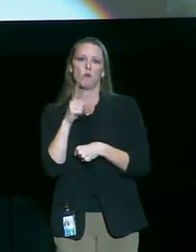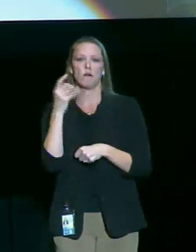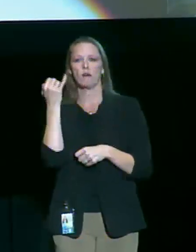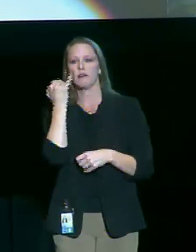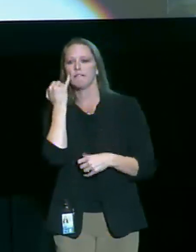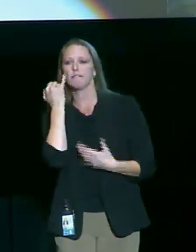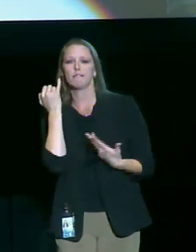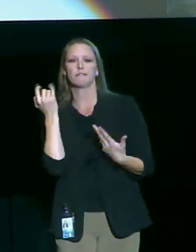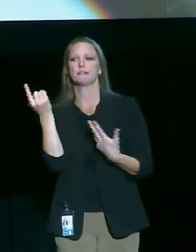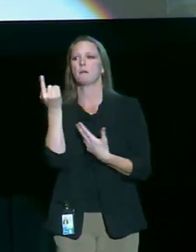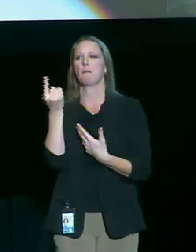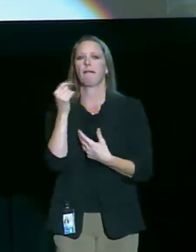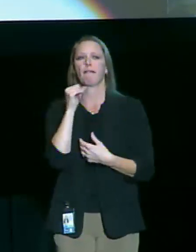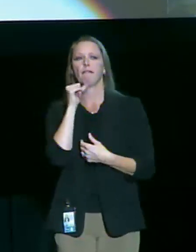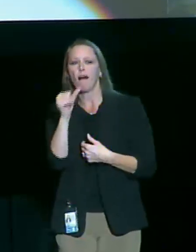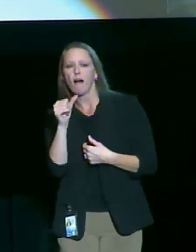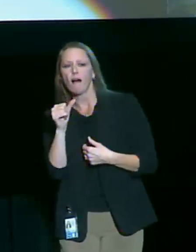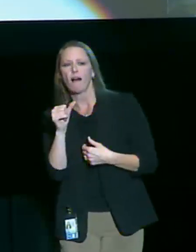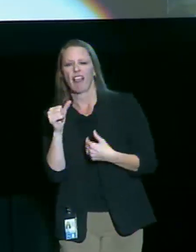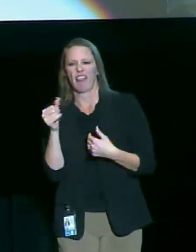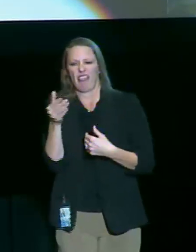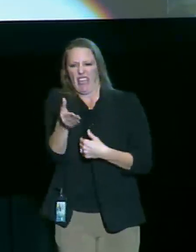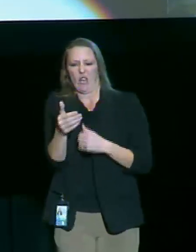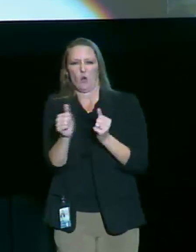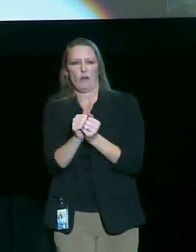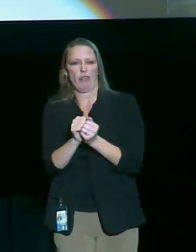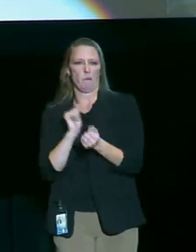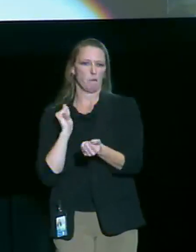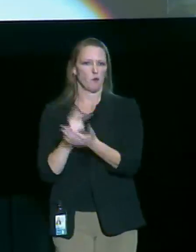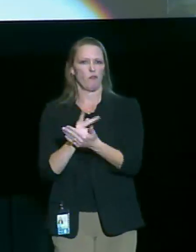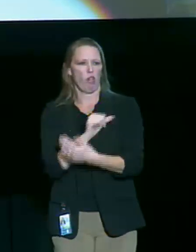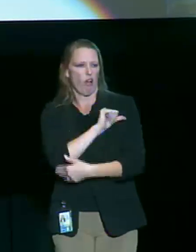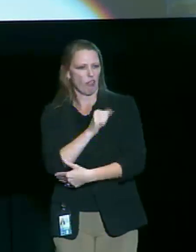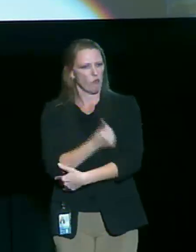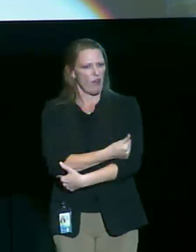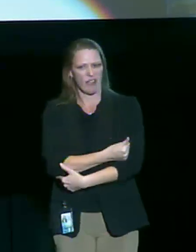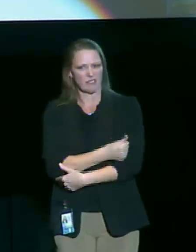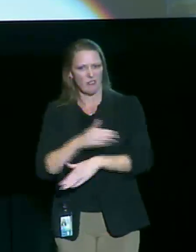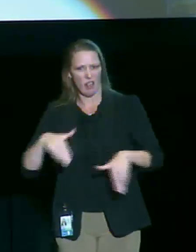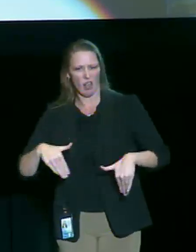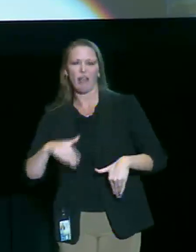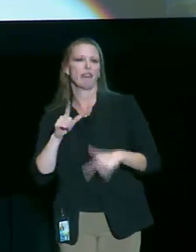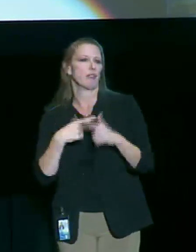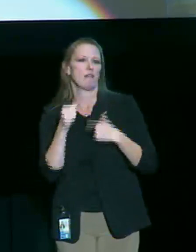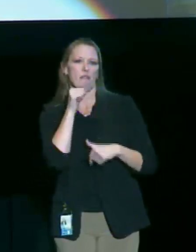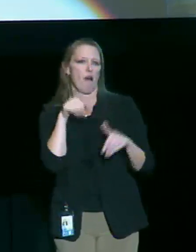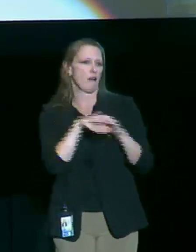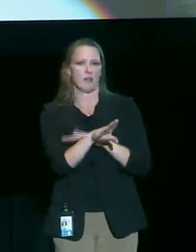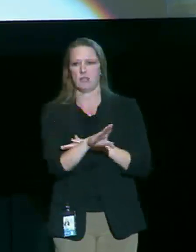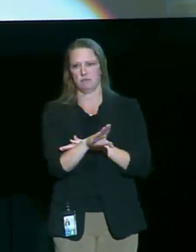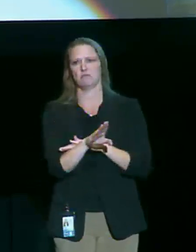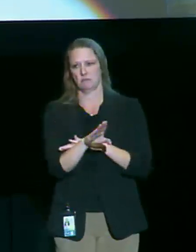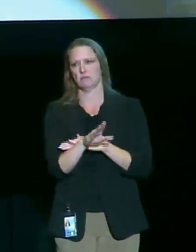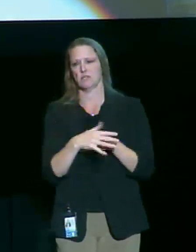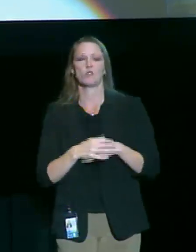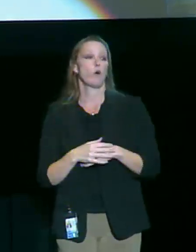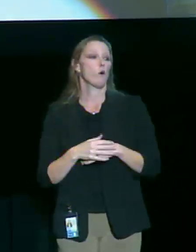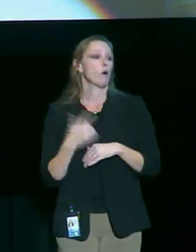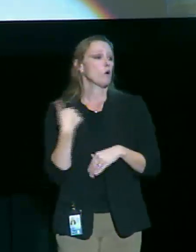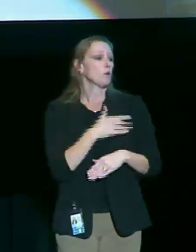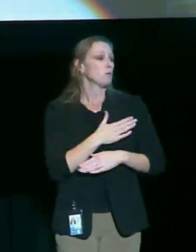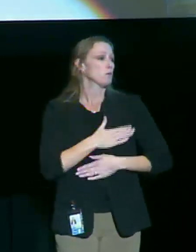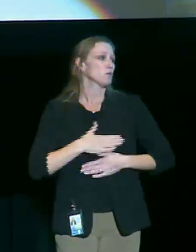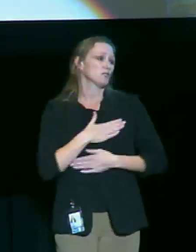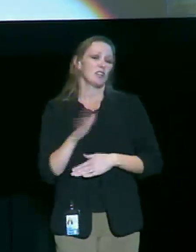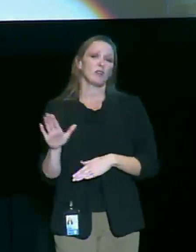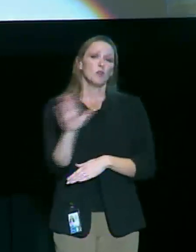not conducting authorized business or being part of the recovery effort in that area. So I appreciate, again,